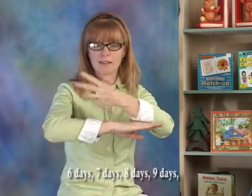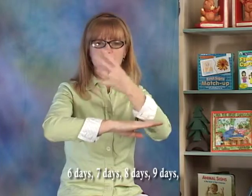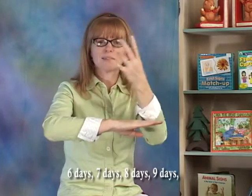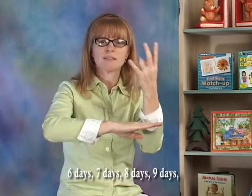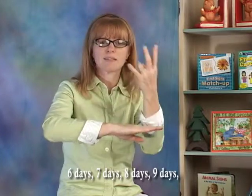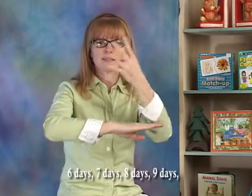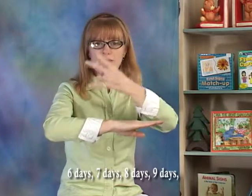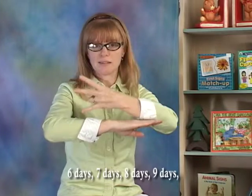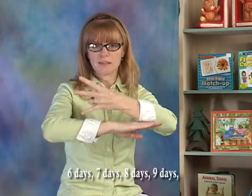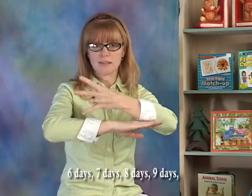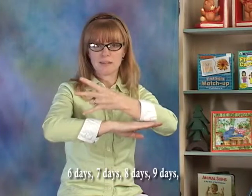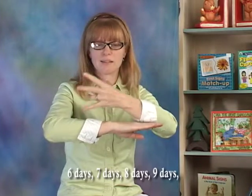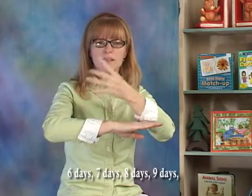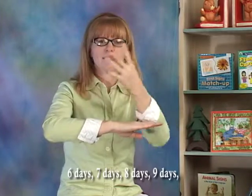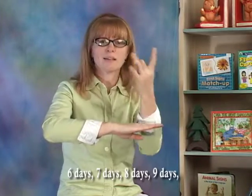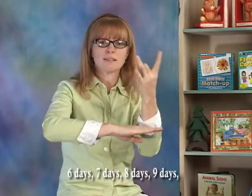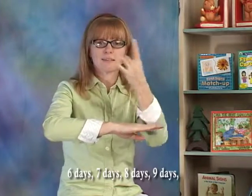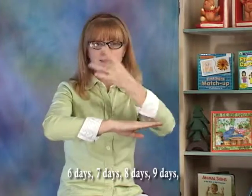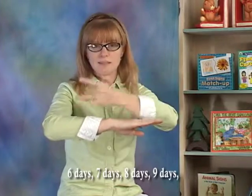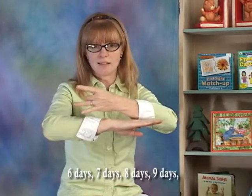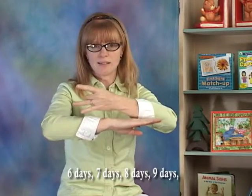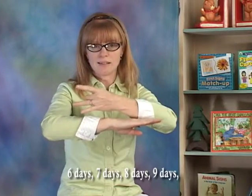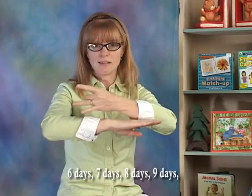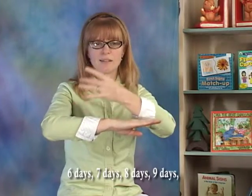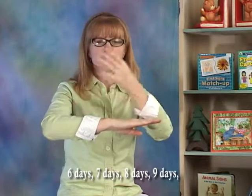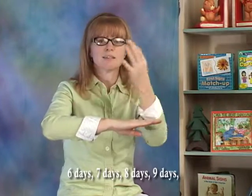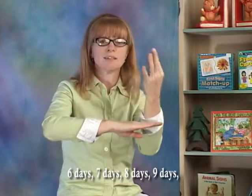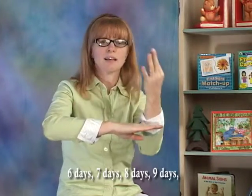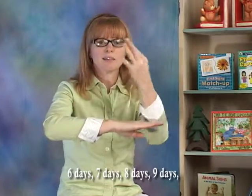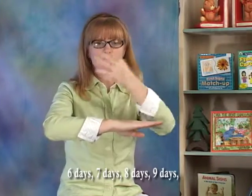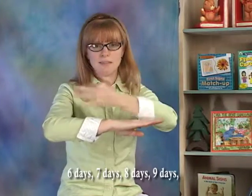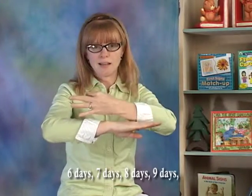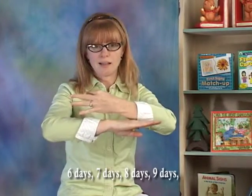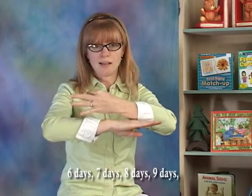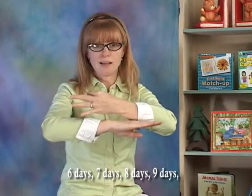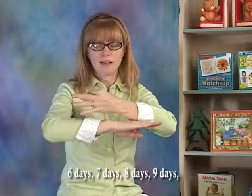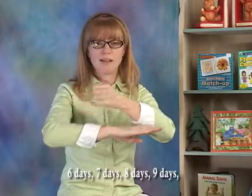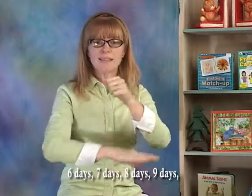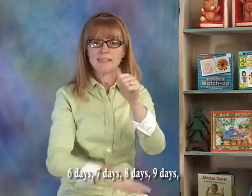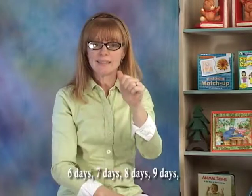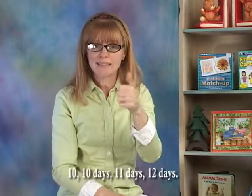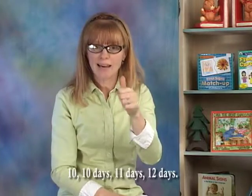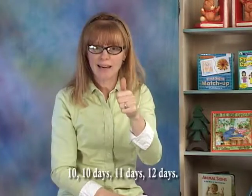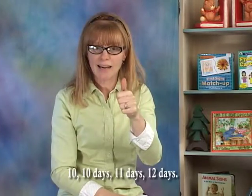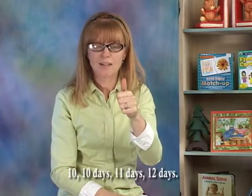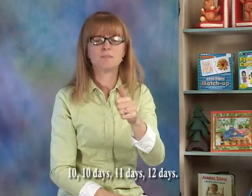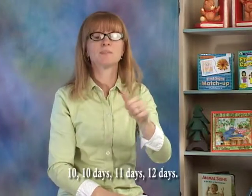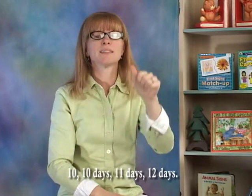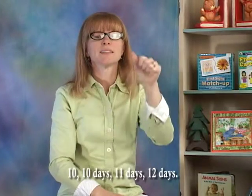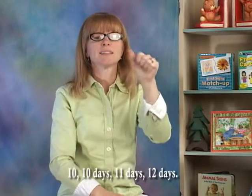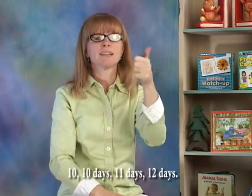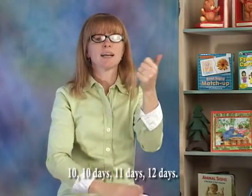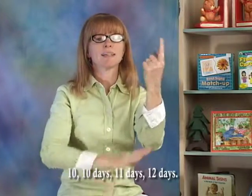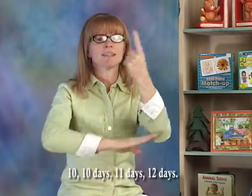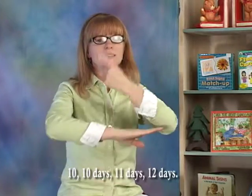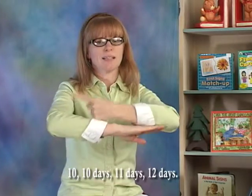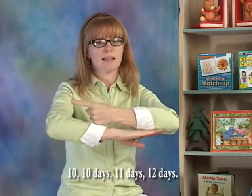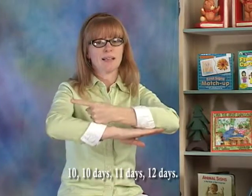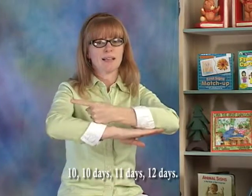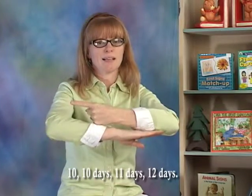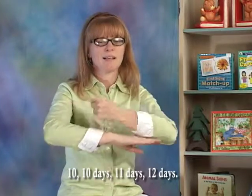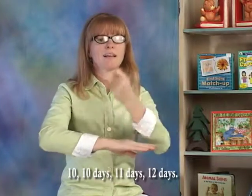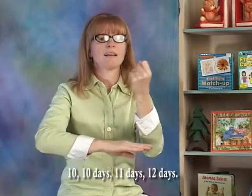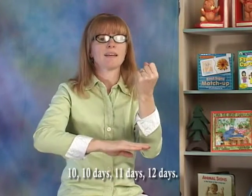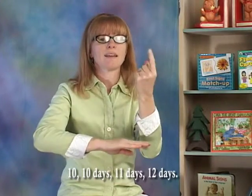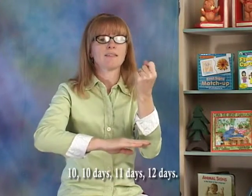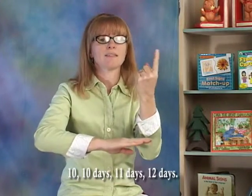6 days, 7 days, 8 days, 9 days, 10